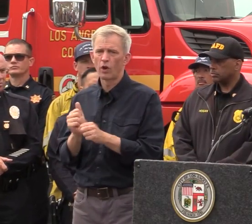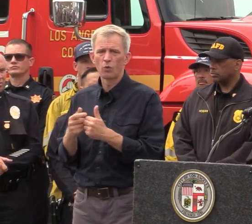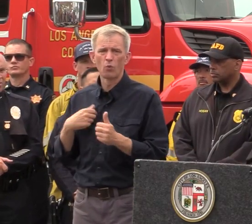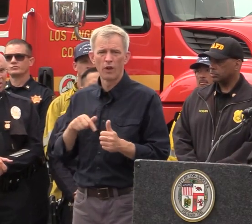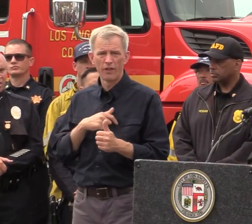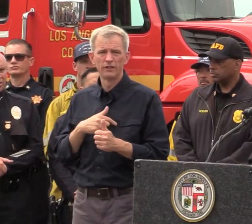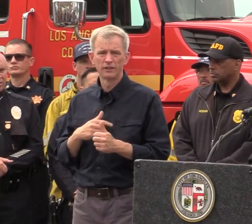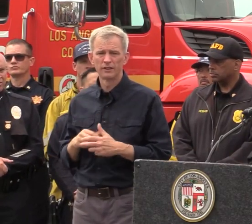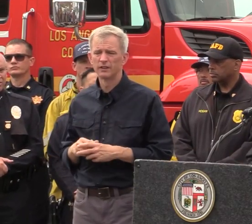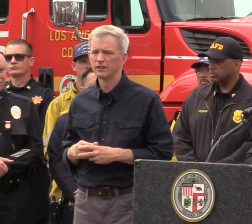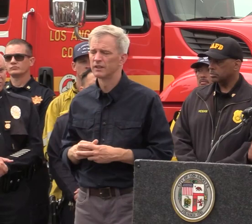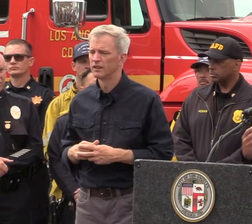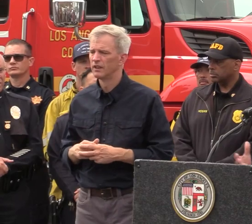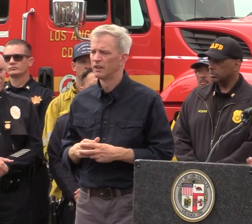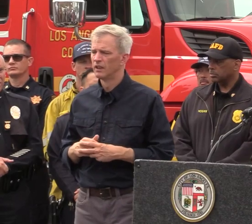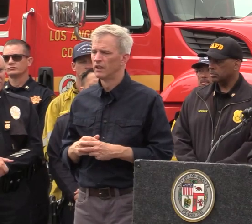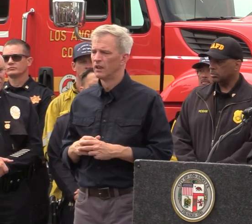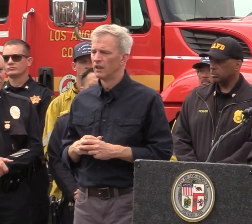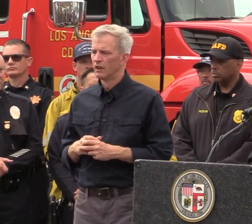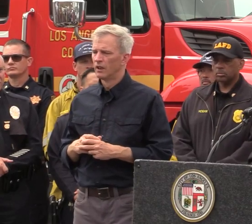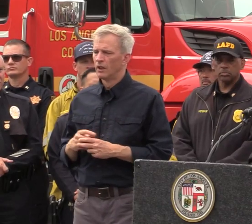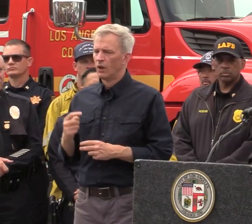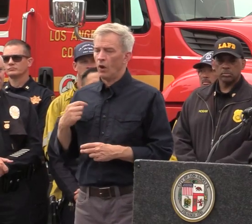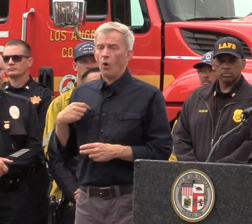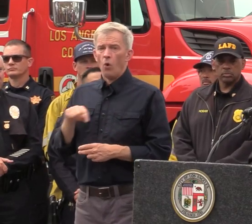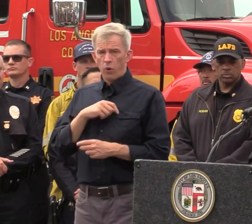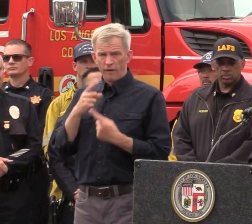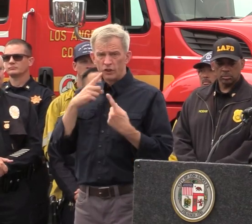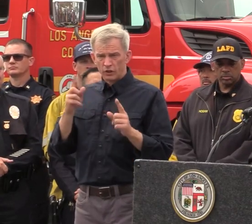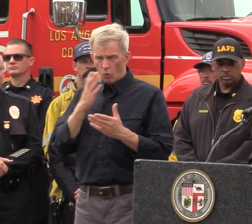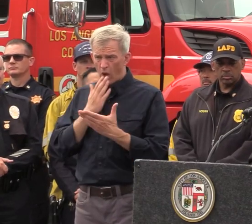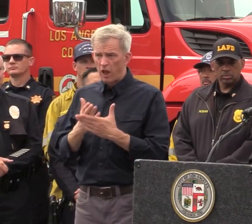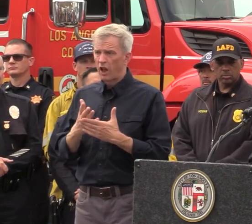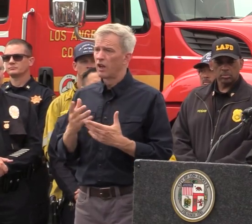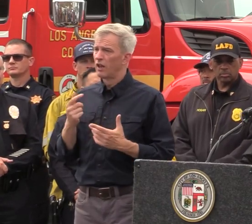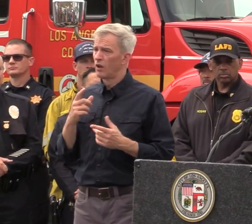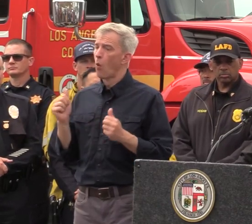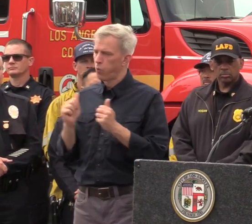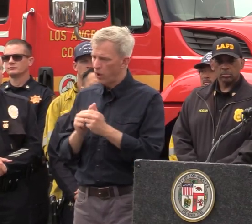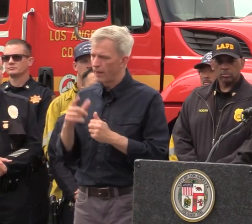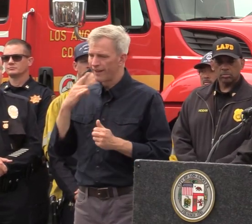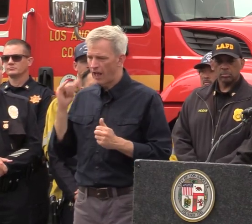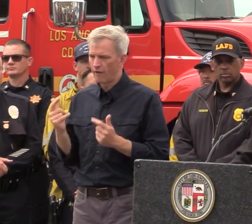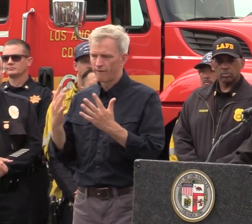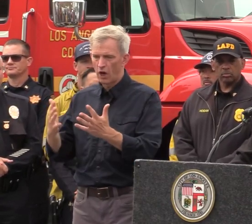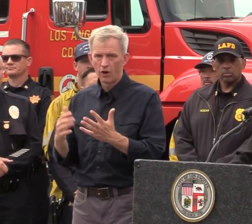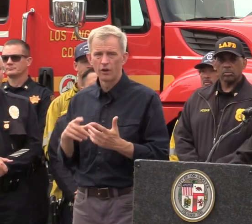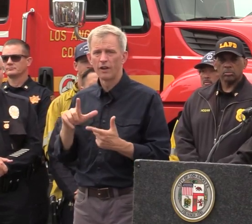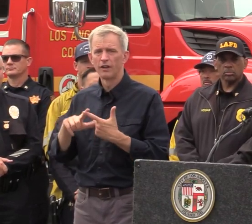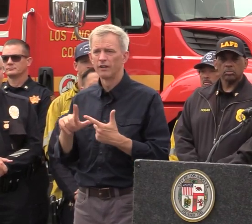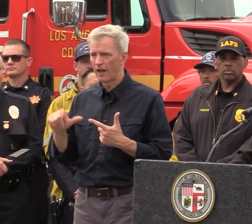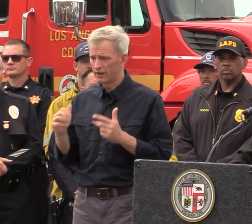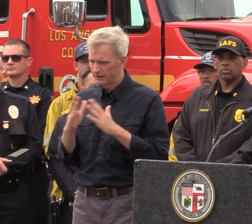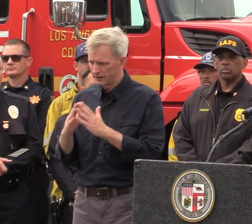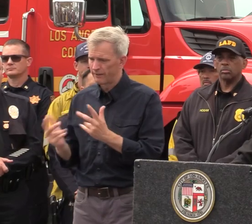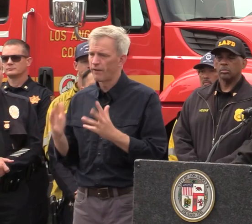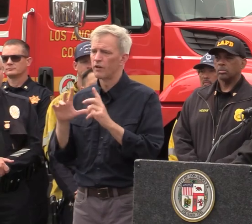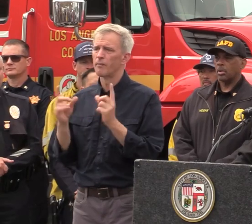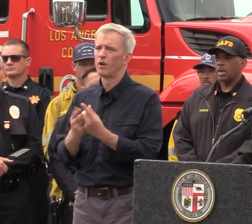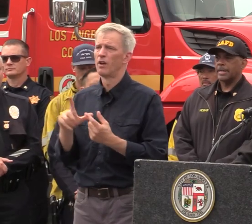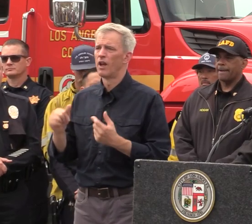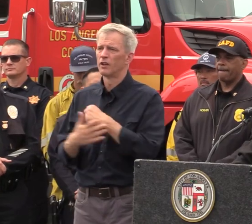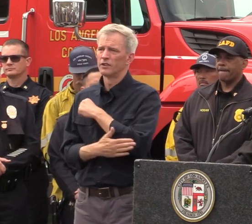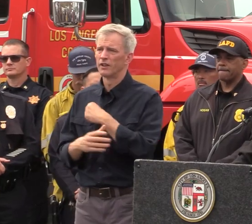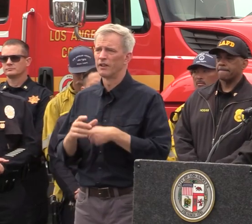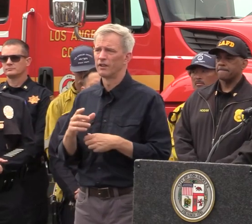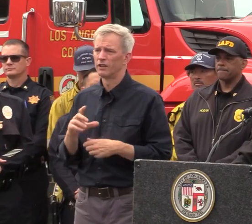have done it and succeeded how we have without Cal Fire, Los Angeles Fire Department, Los Angeles County Sheriff's